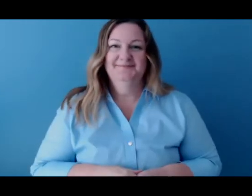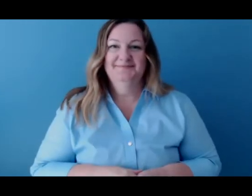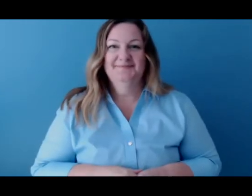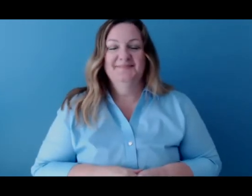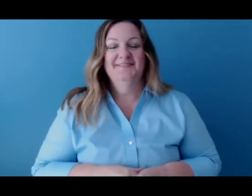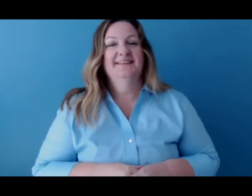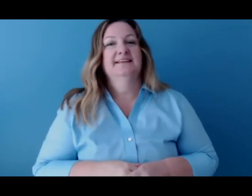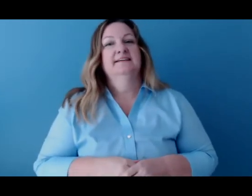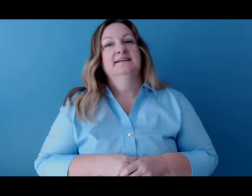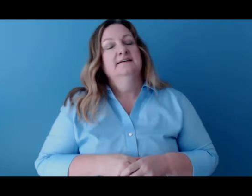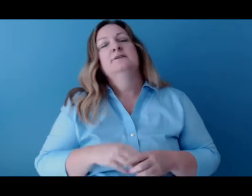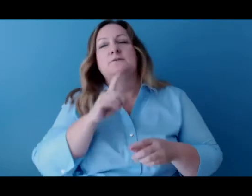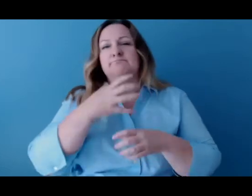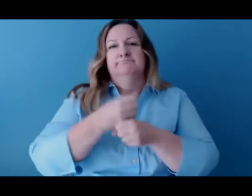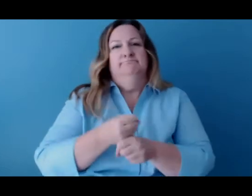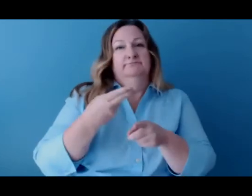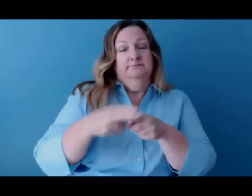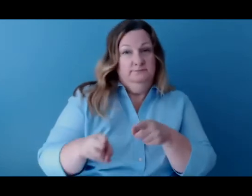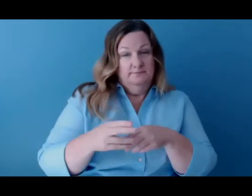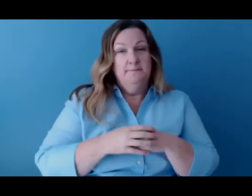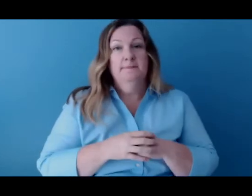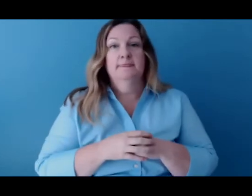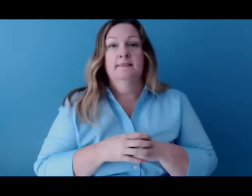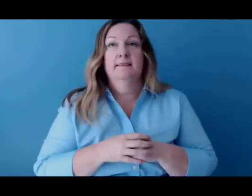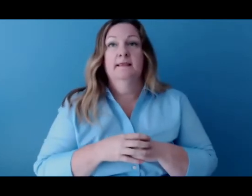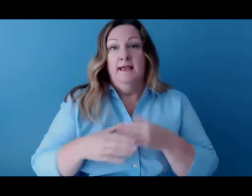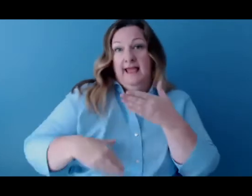Just by way of very brief addition to the intro,